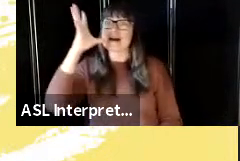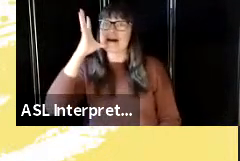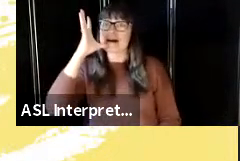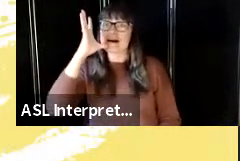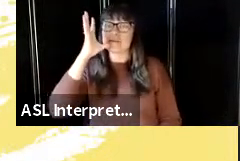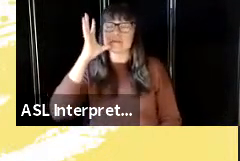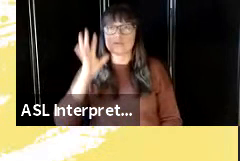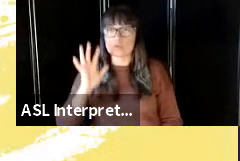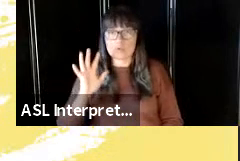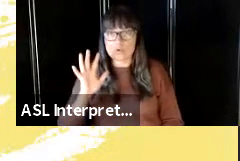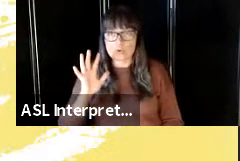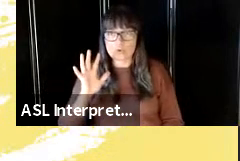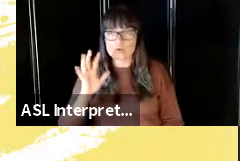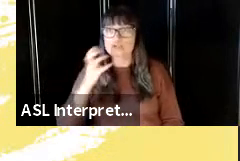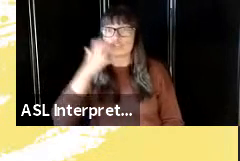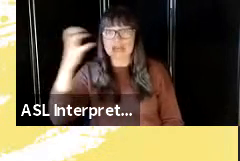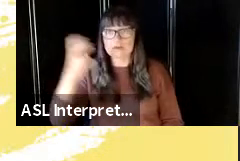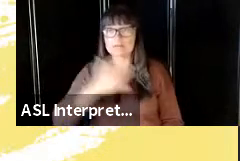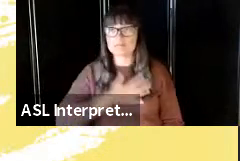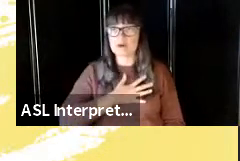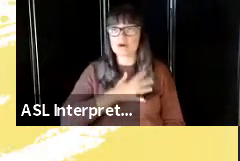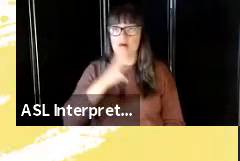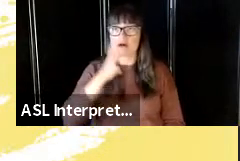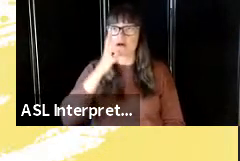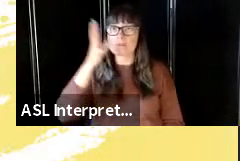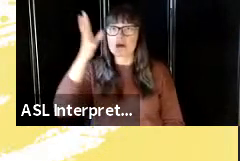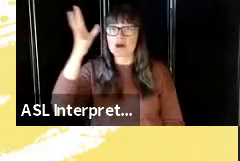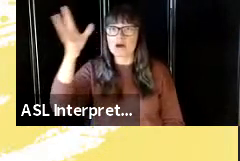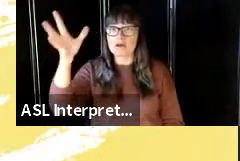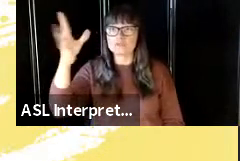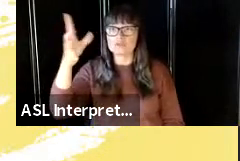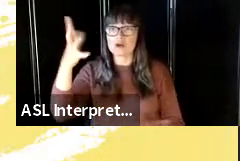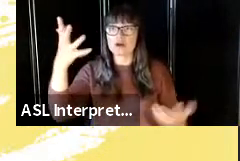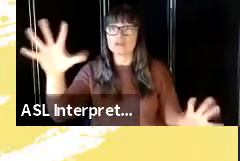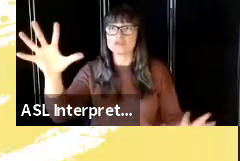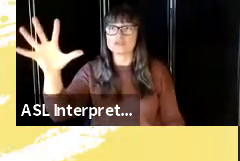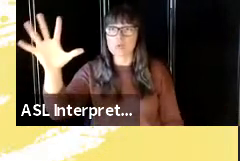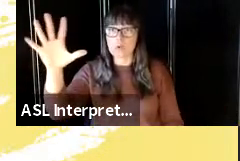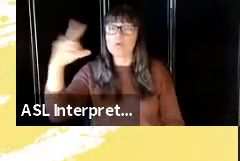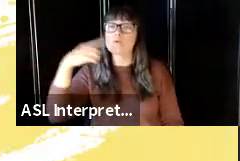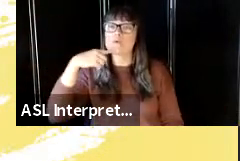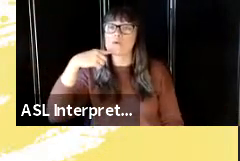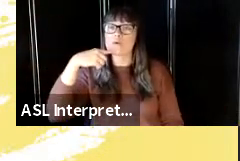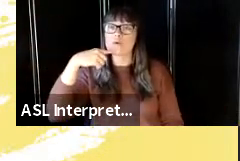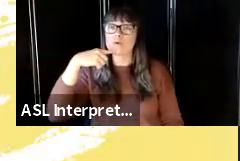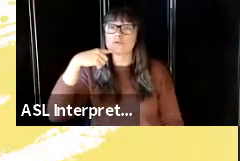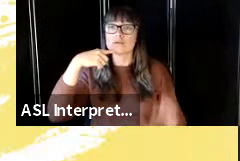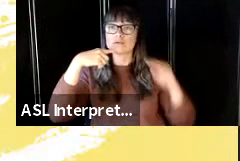mama. No, sounds like you're shouting. My mama done